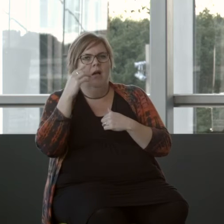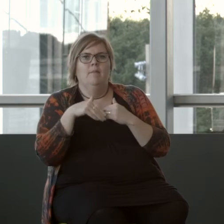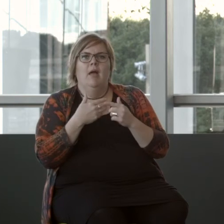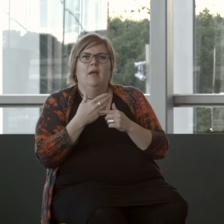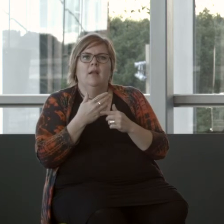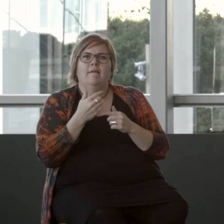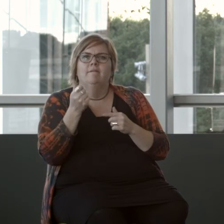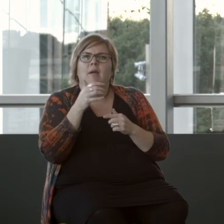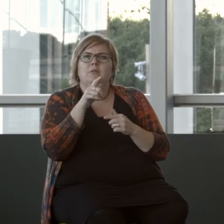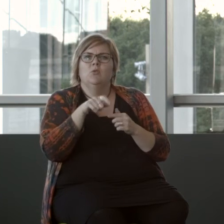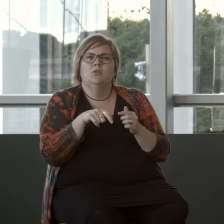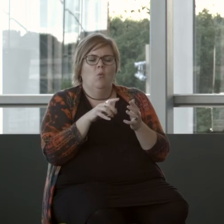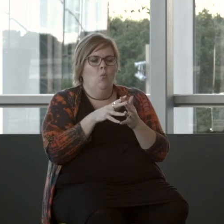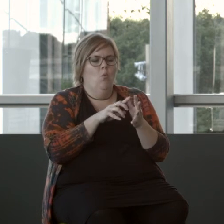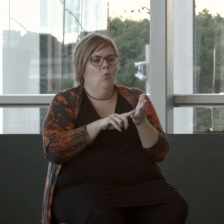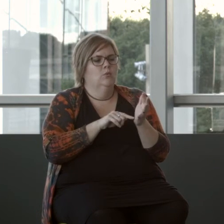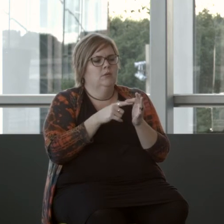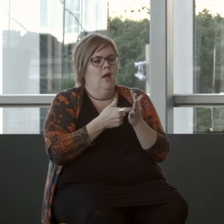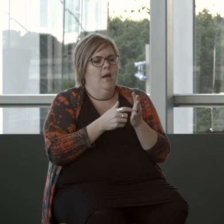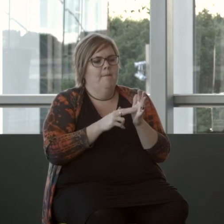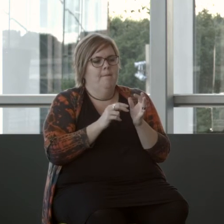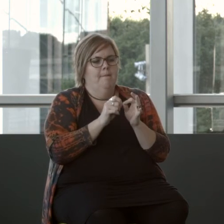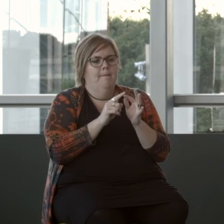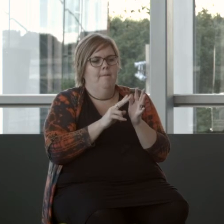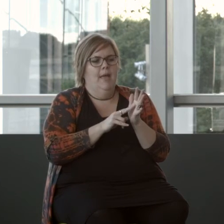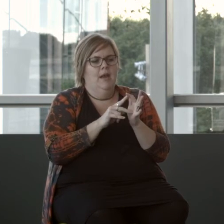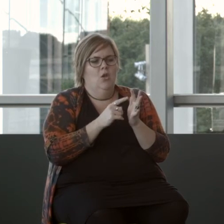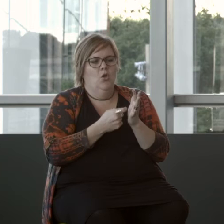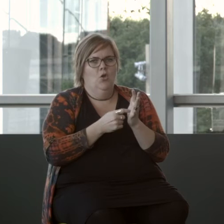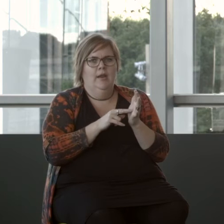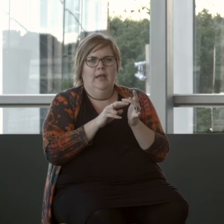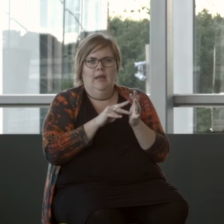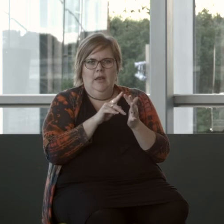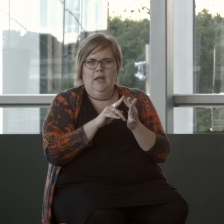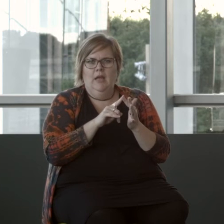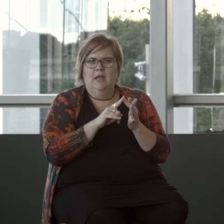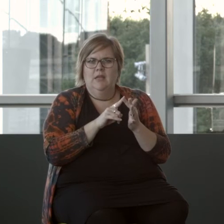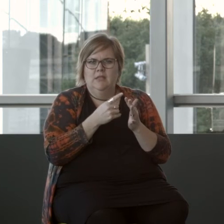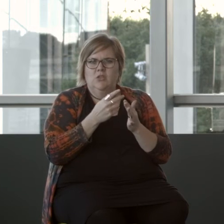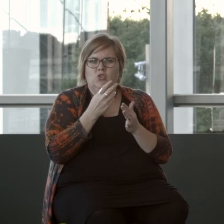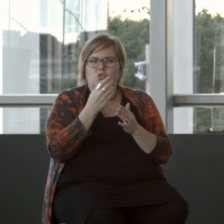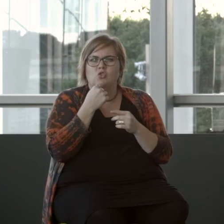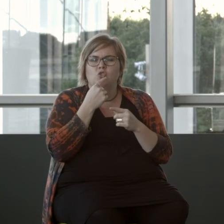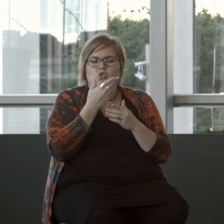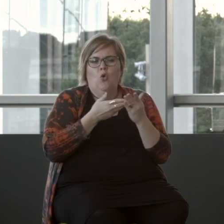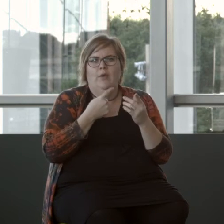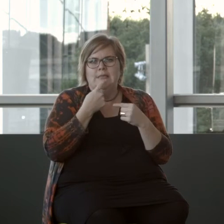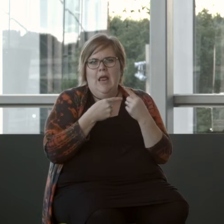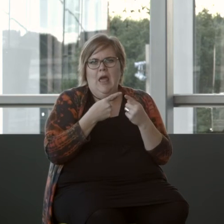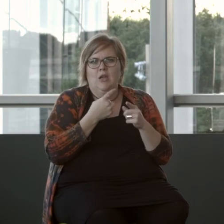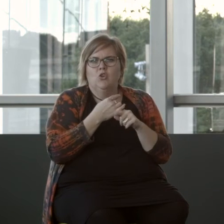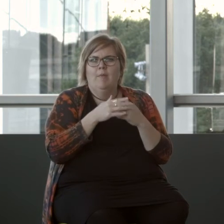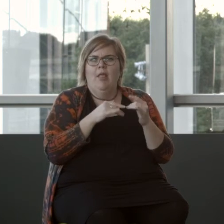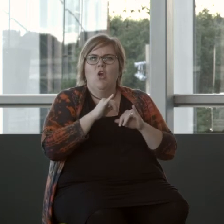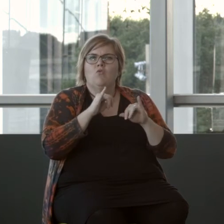in 1930s by Walter Benjamin, the storyteller, who talks all about the crisis of memory,